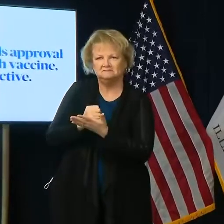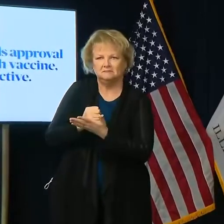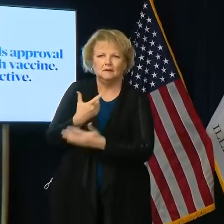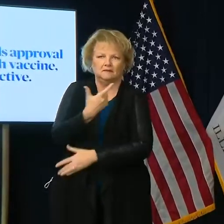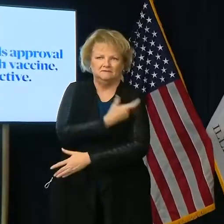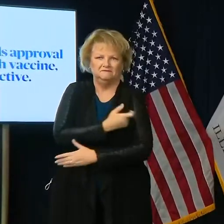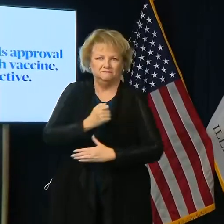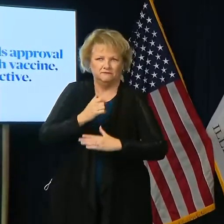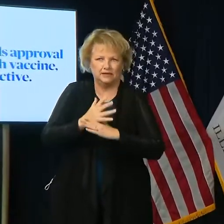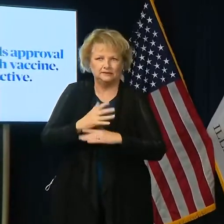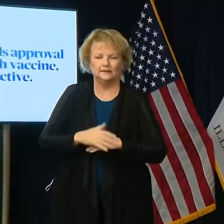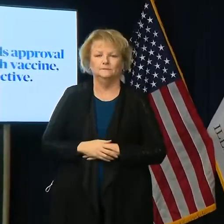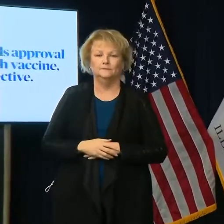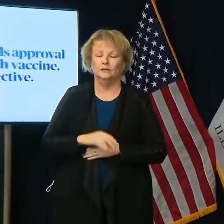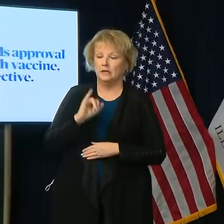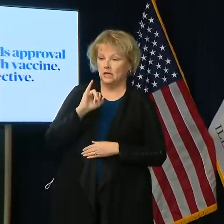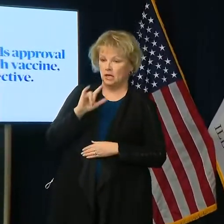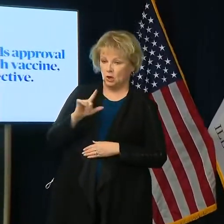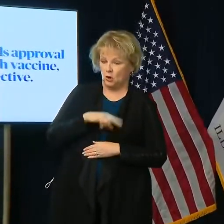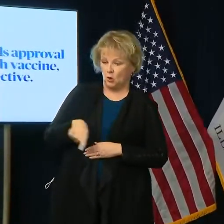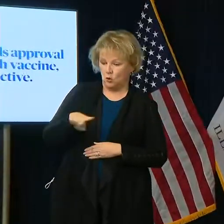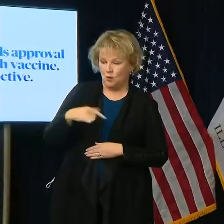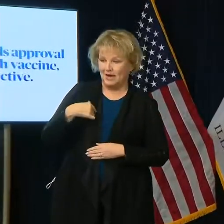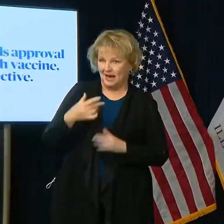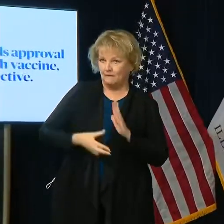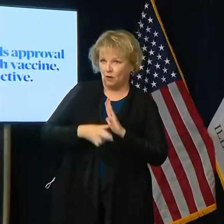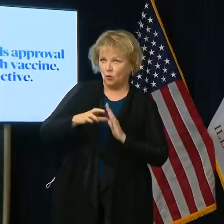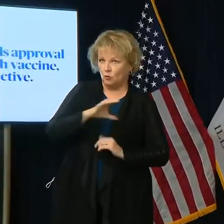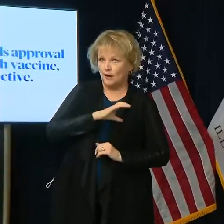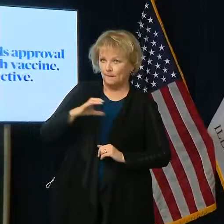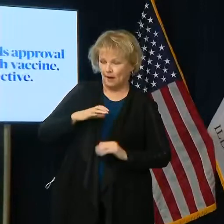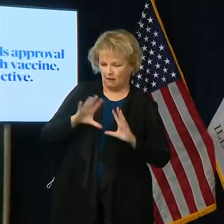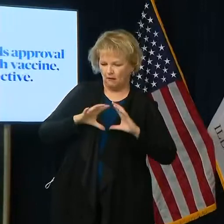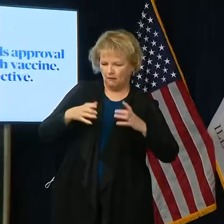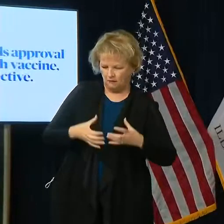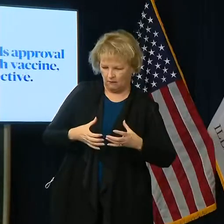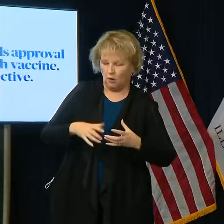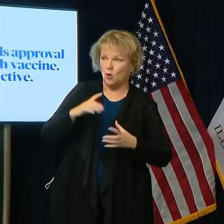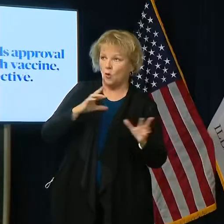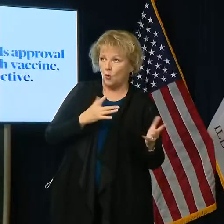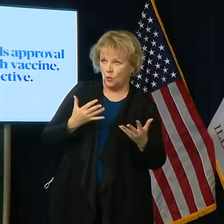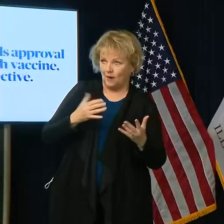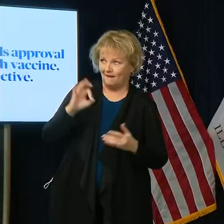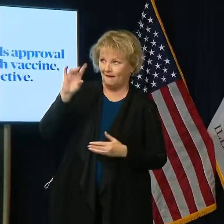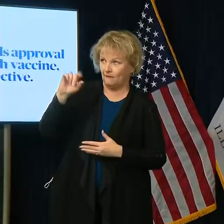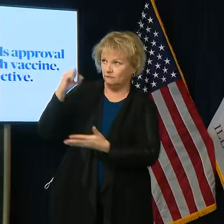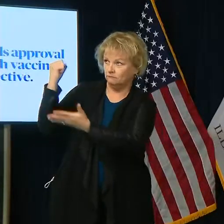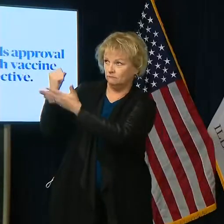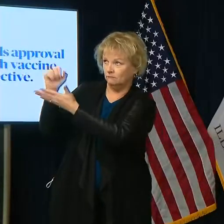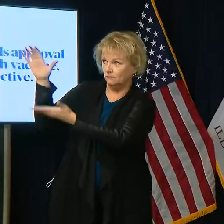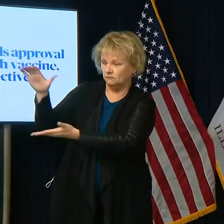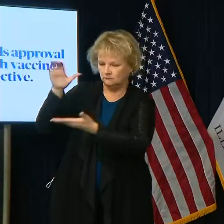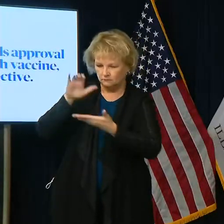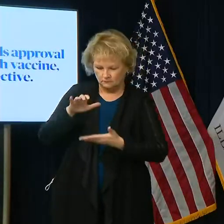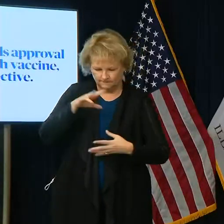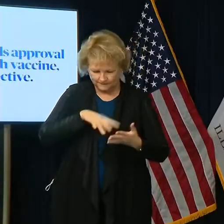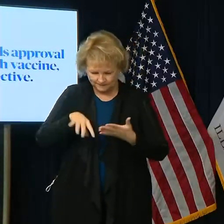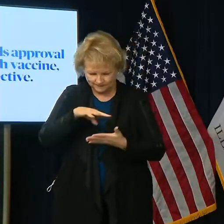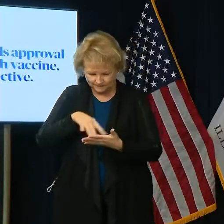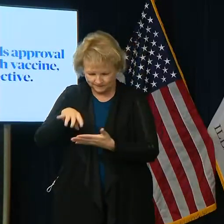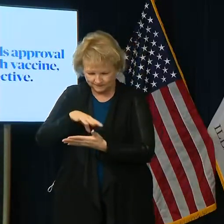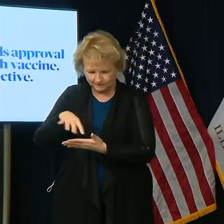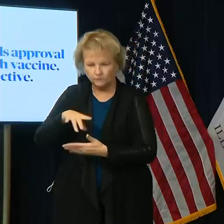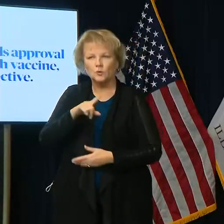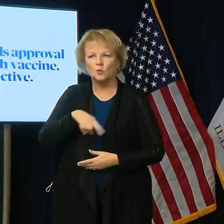Our own review panel is poised to review all available FDA data, and based on all information to date,